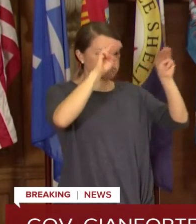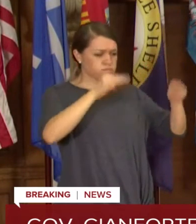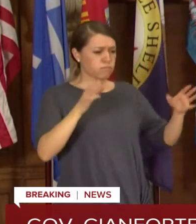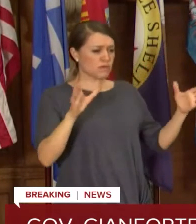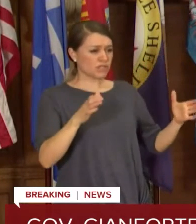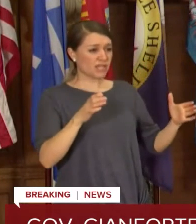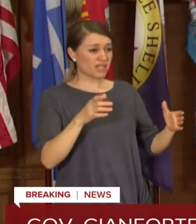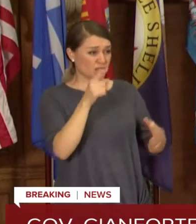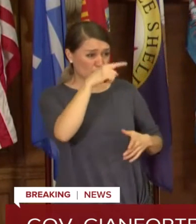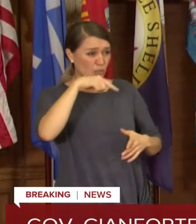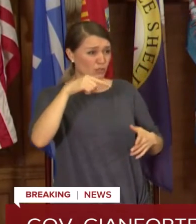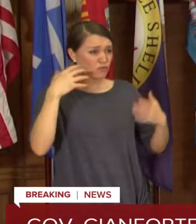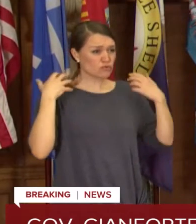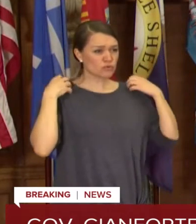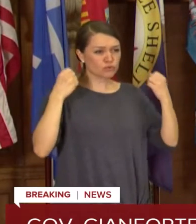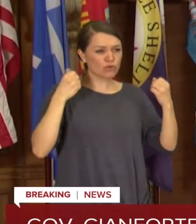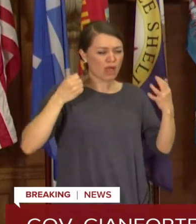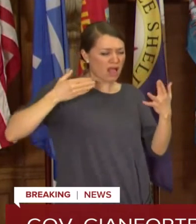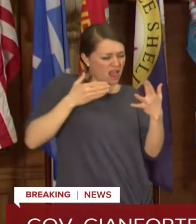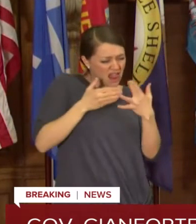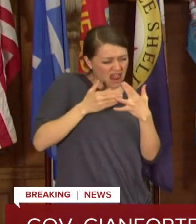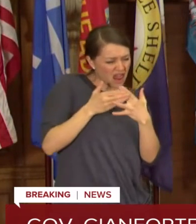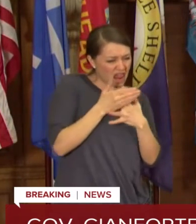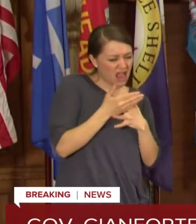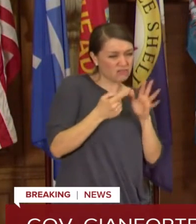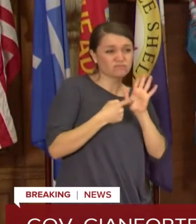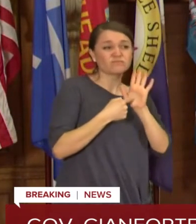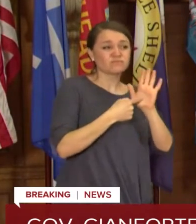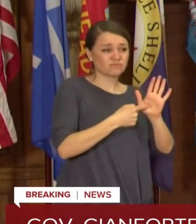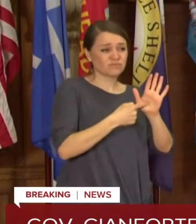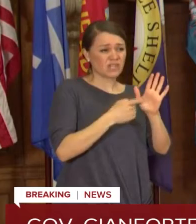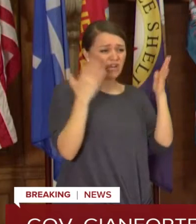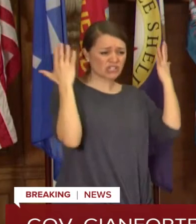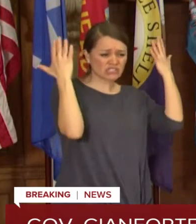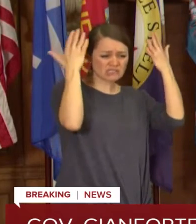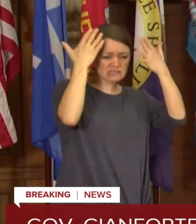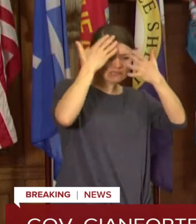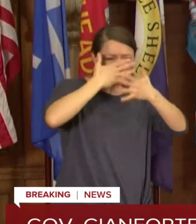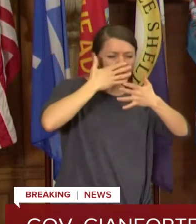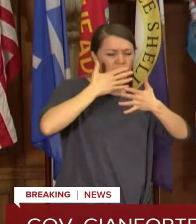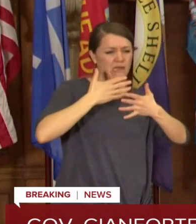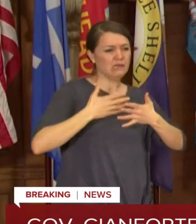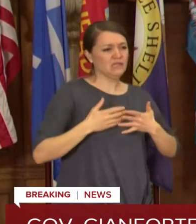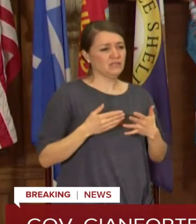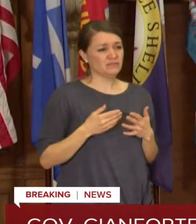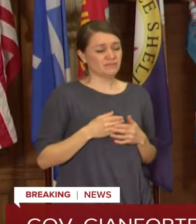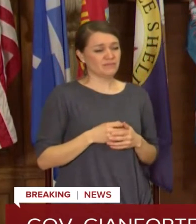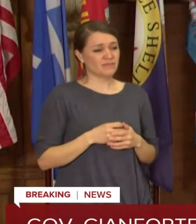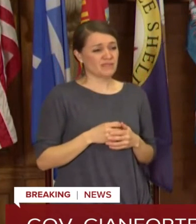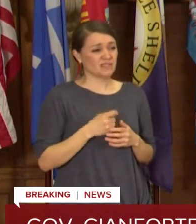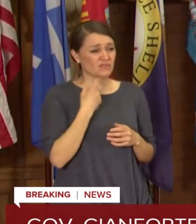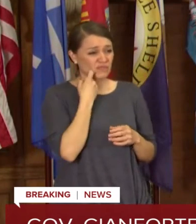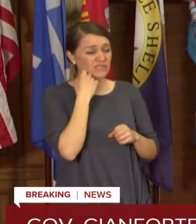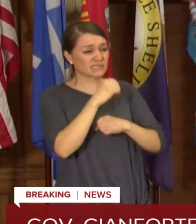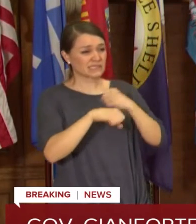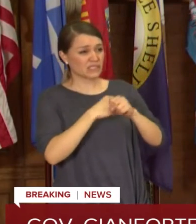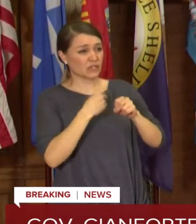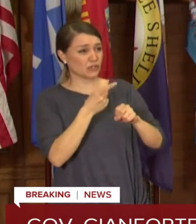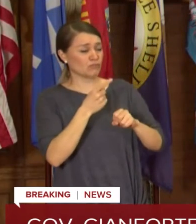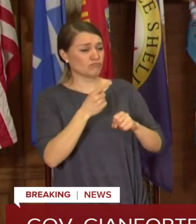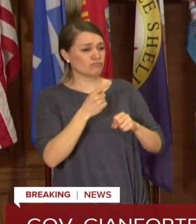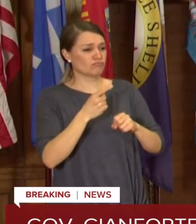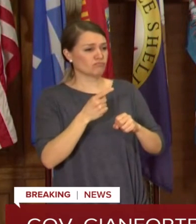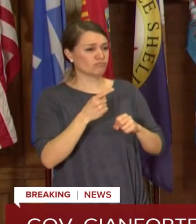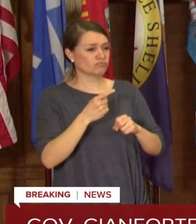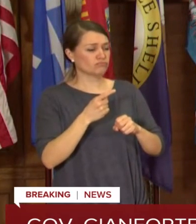whose resiliency has shown through during these darkest days of the pandemic. Over the last year, you have stepped up